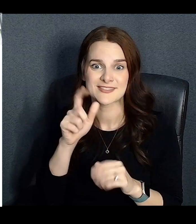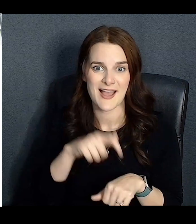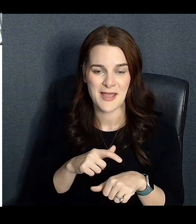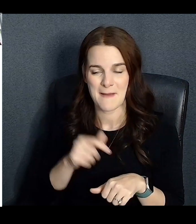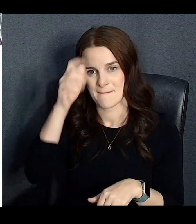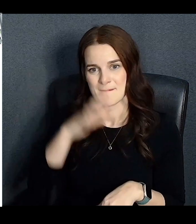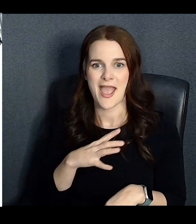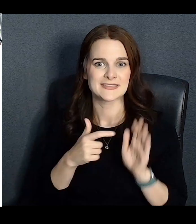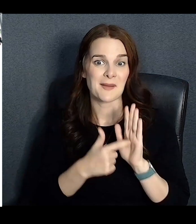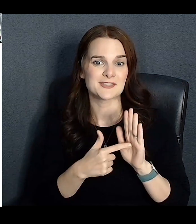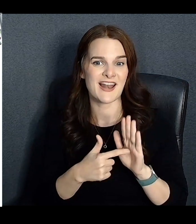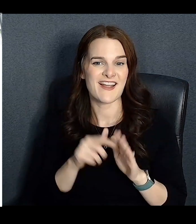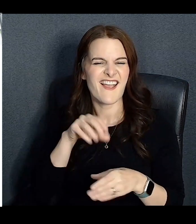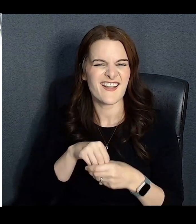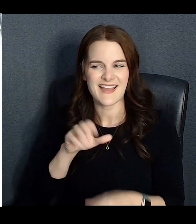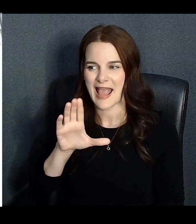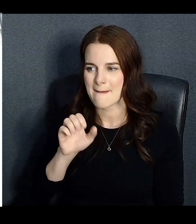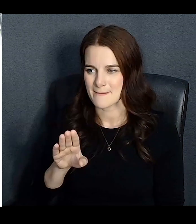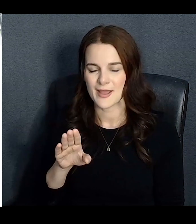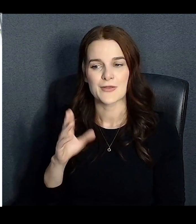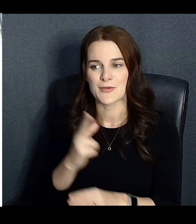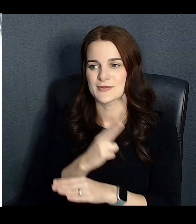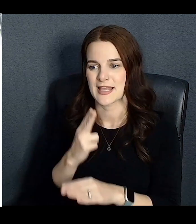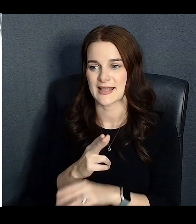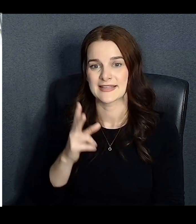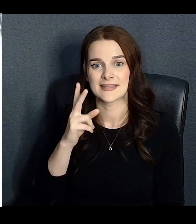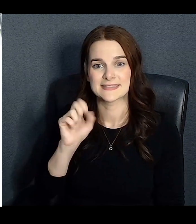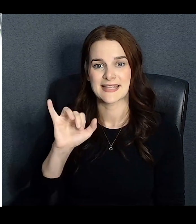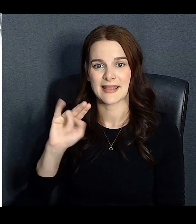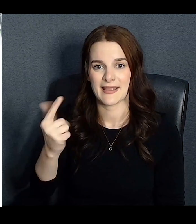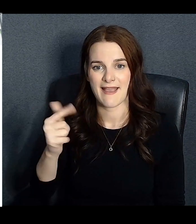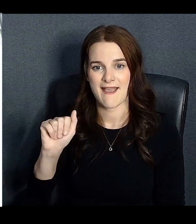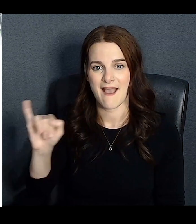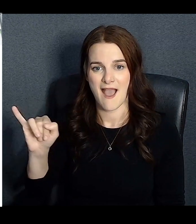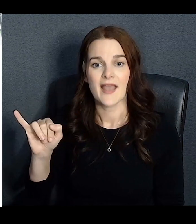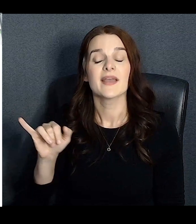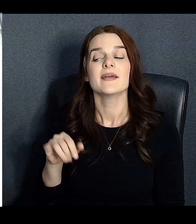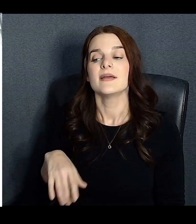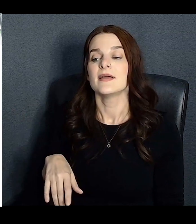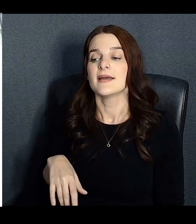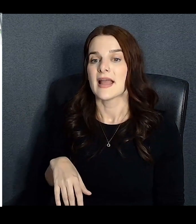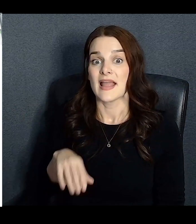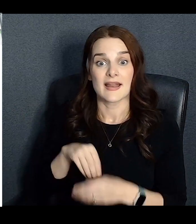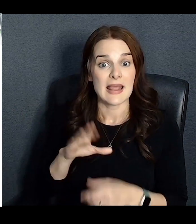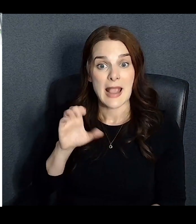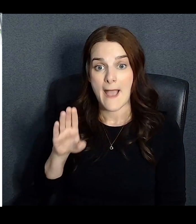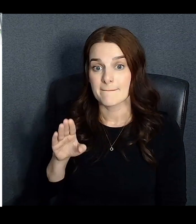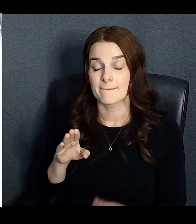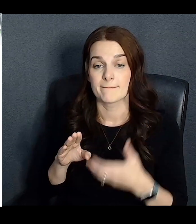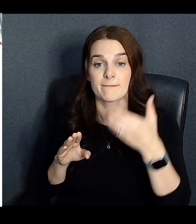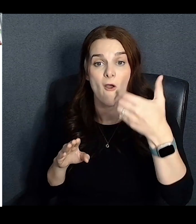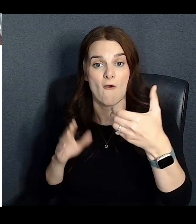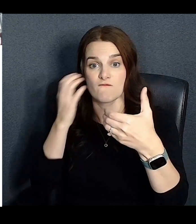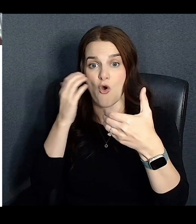guy demonstrating this. He's in a cab and he's using Seeing AI, the short text feature of Seeing AI, while he's in the cab, just holding up his